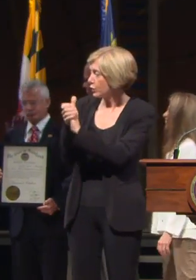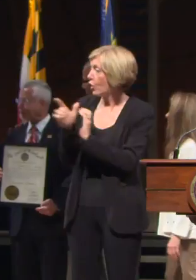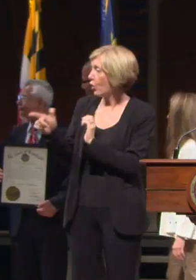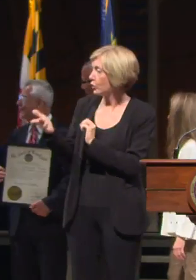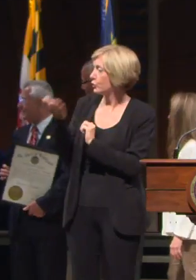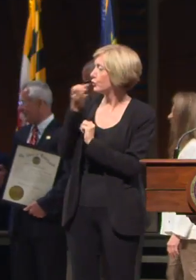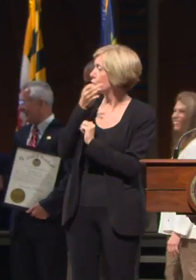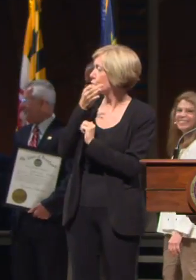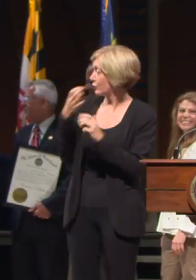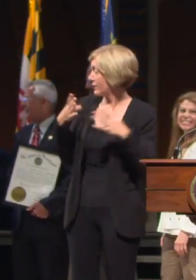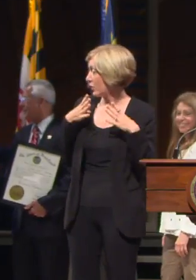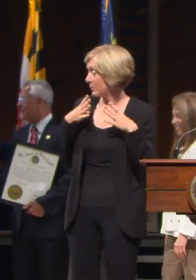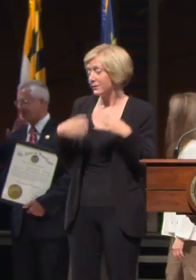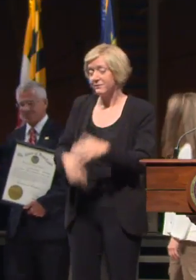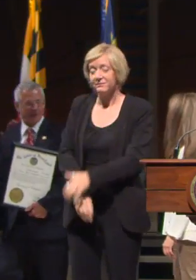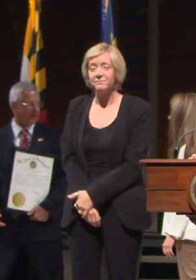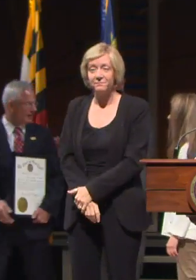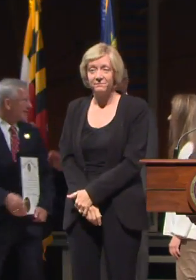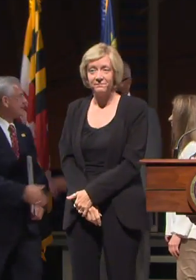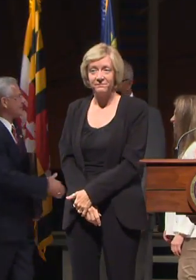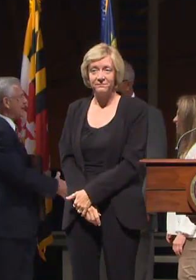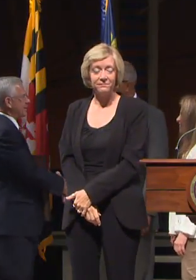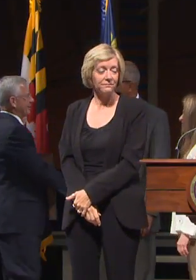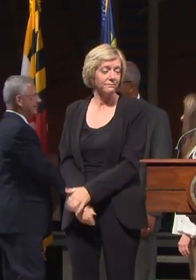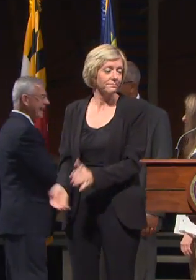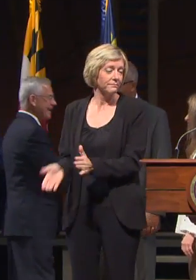your upcoming retirement.